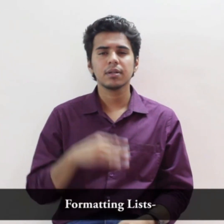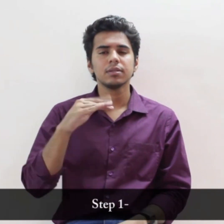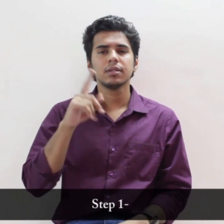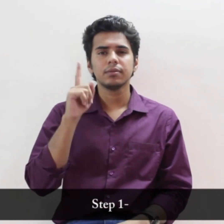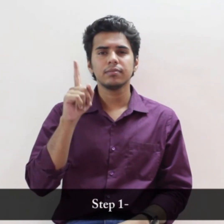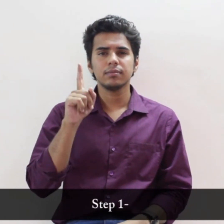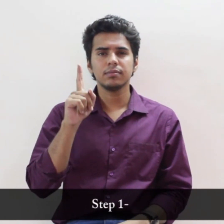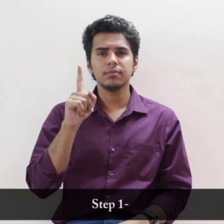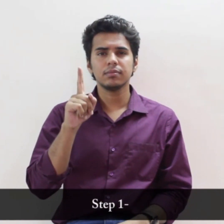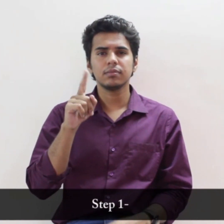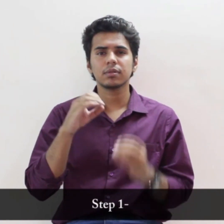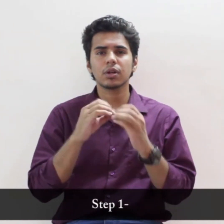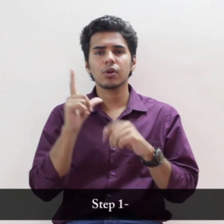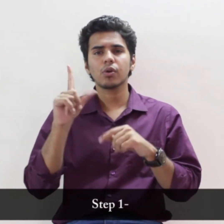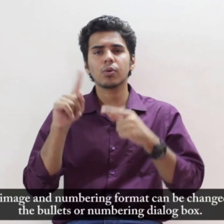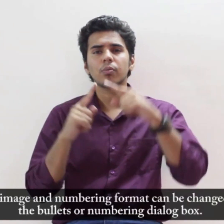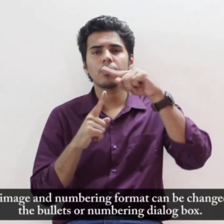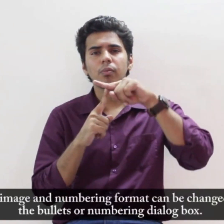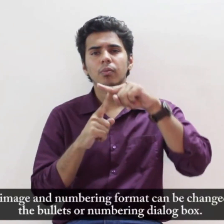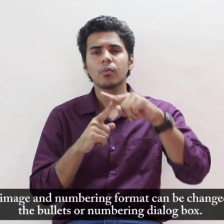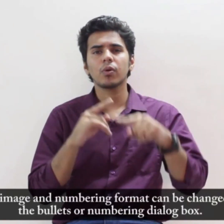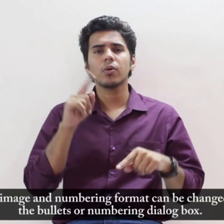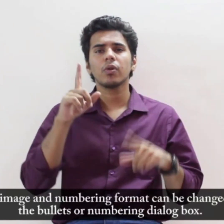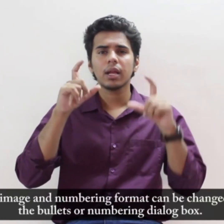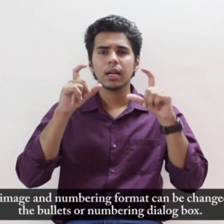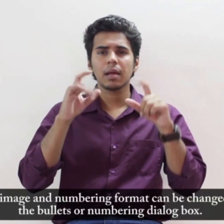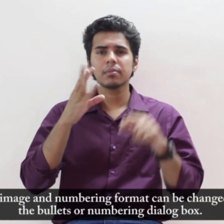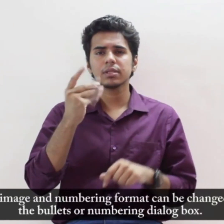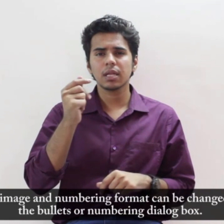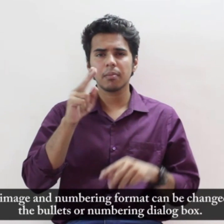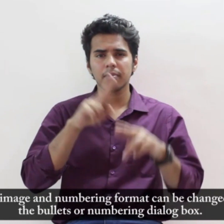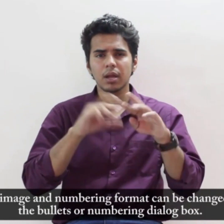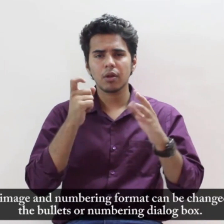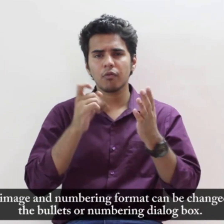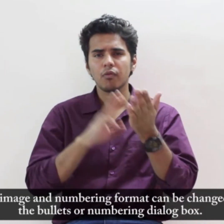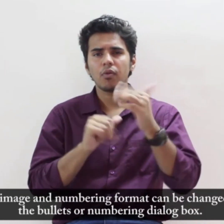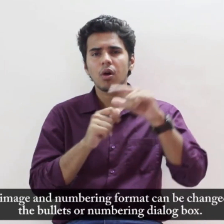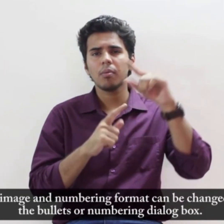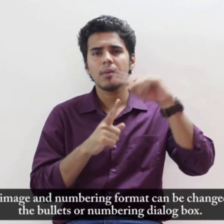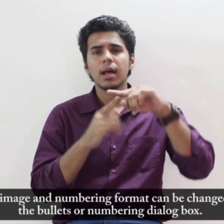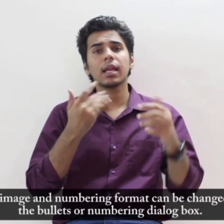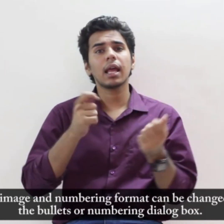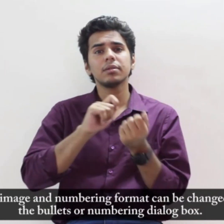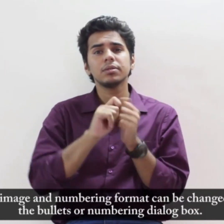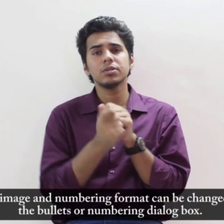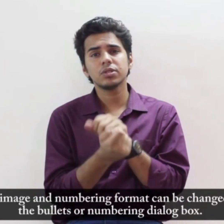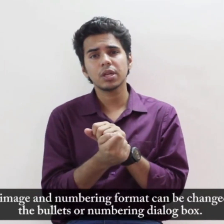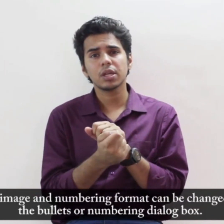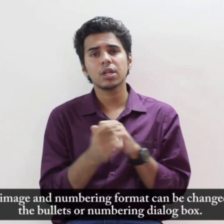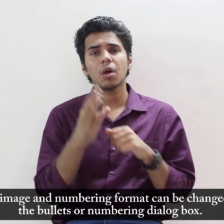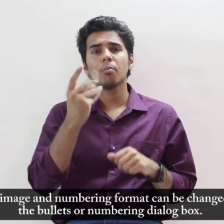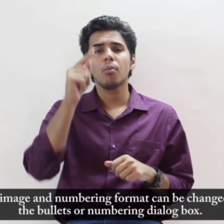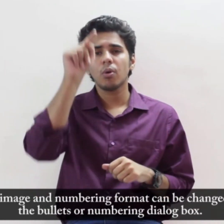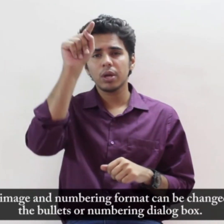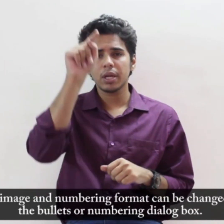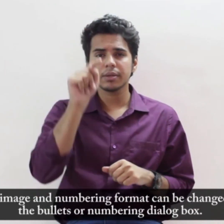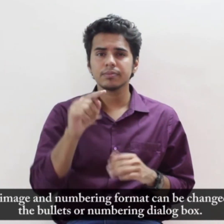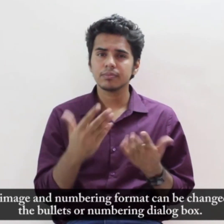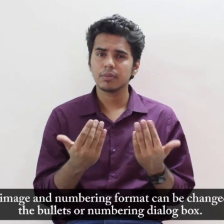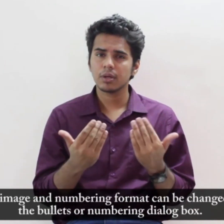Step 1. The bullet image and numbering format can be changed by using the bullets or numbering dialog box.